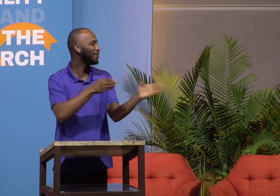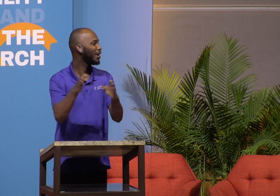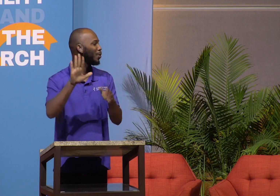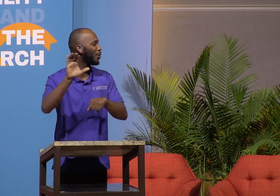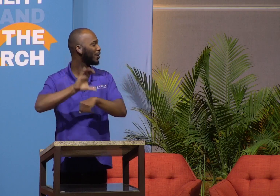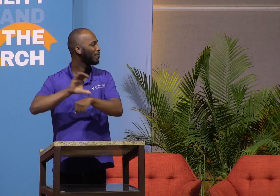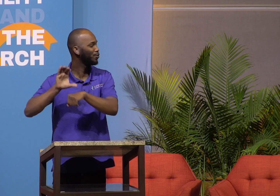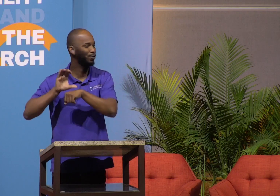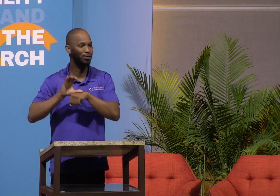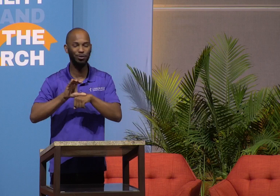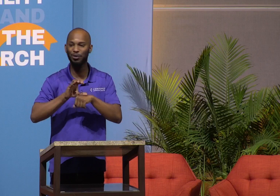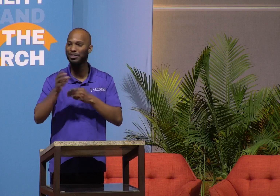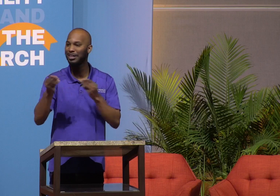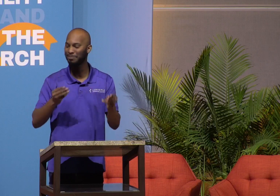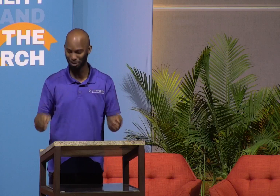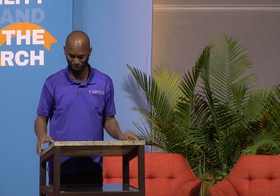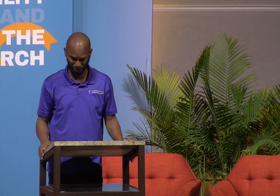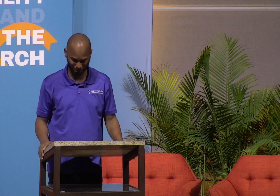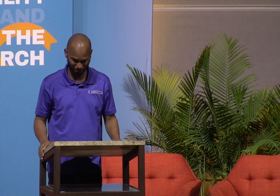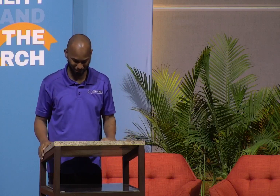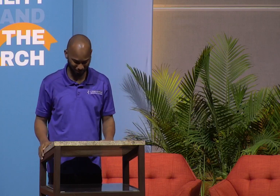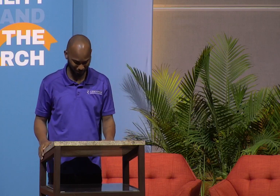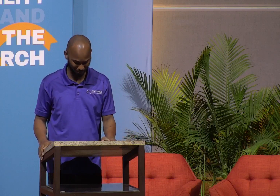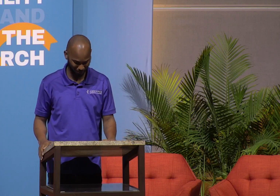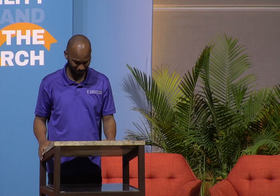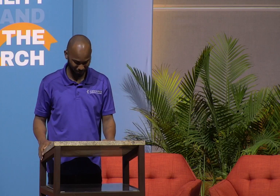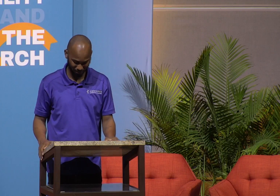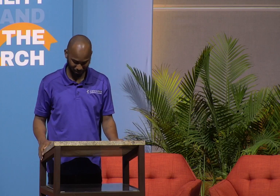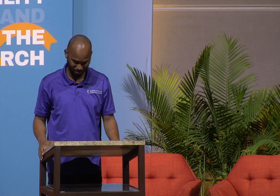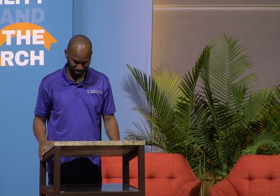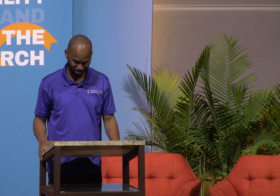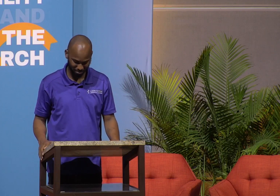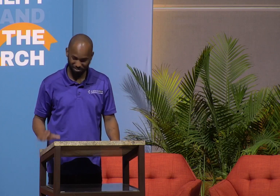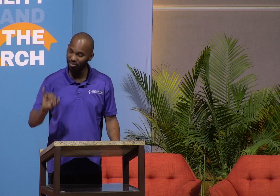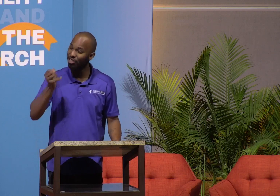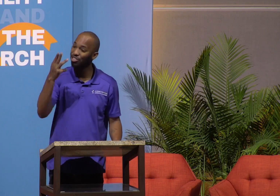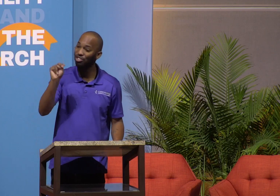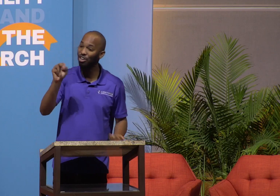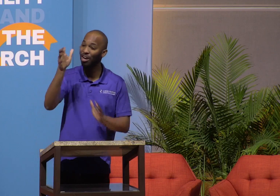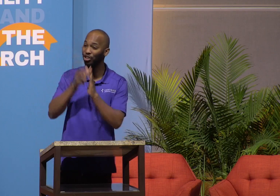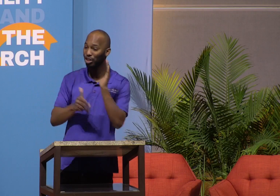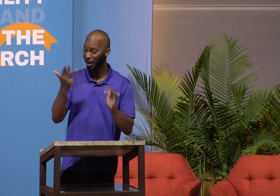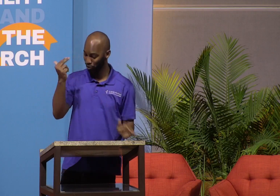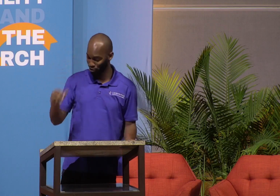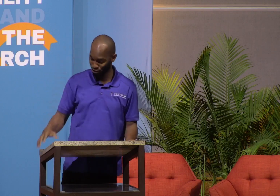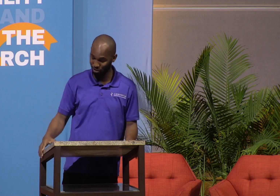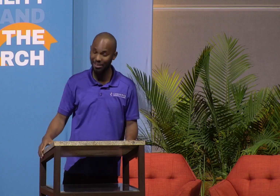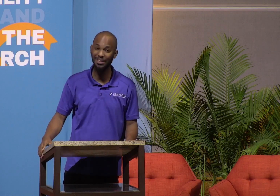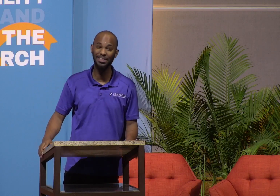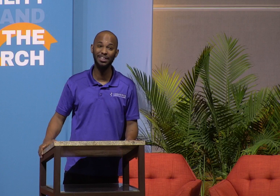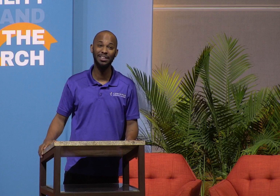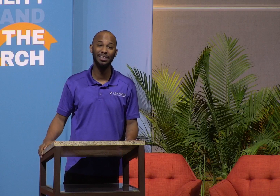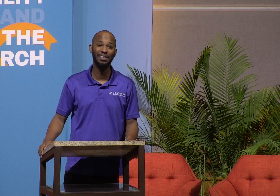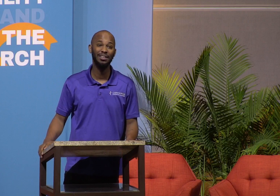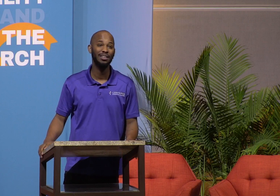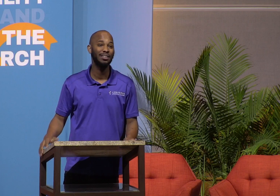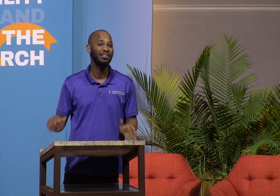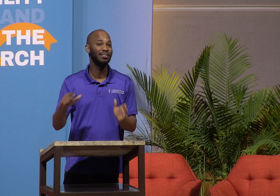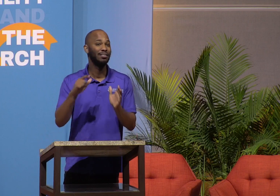When you're looking at deaf people and they're included, it's going to truly transform just your entire church,